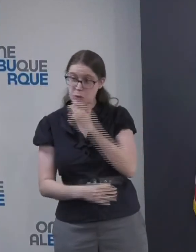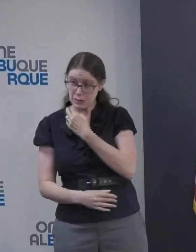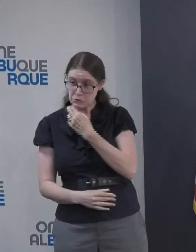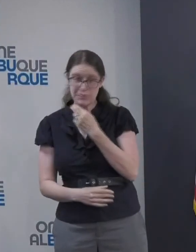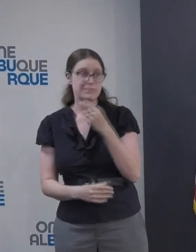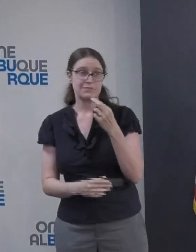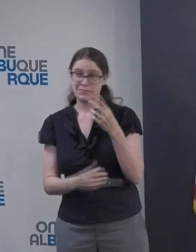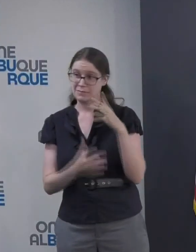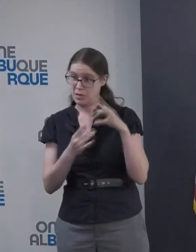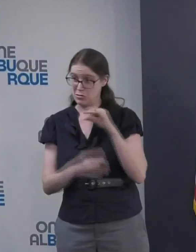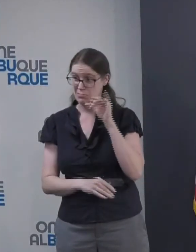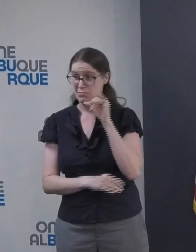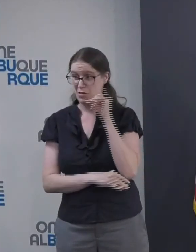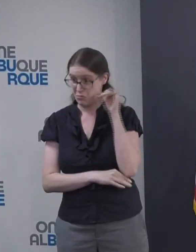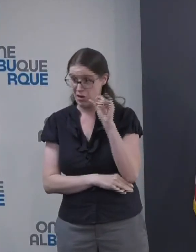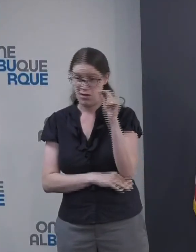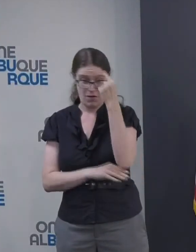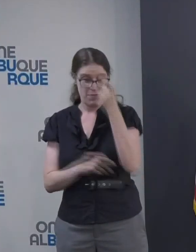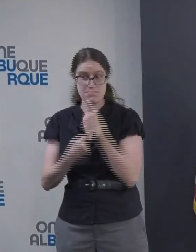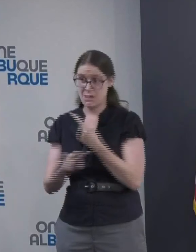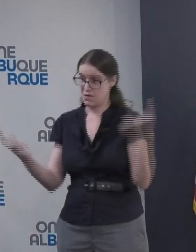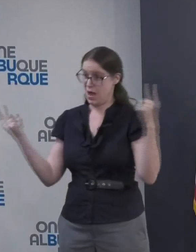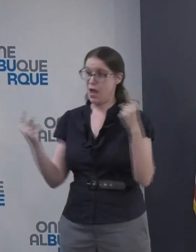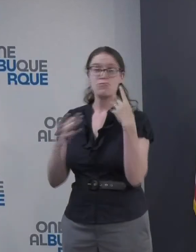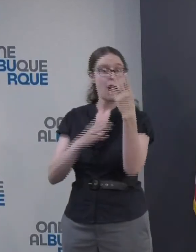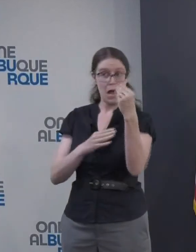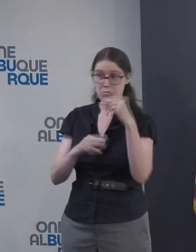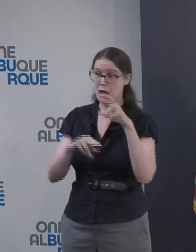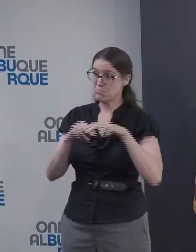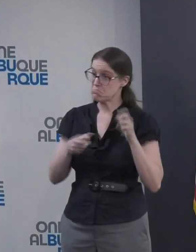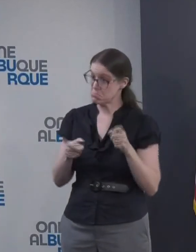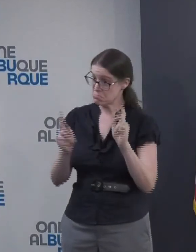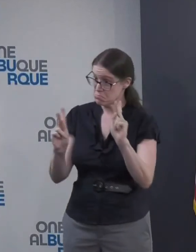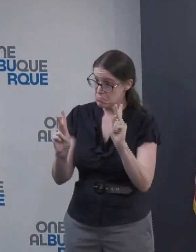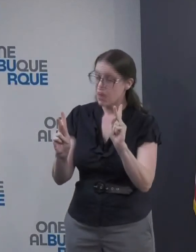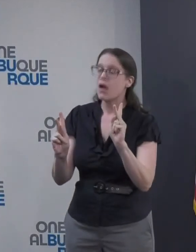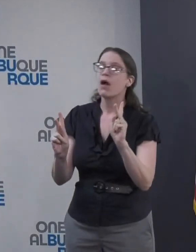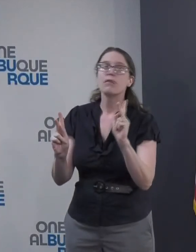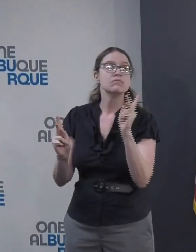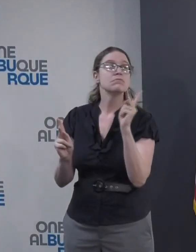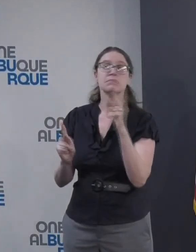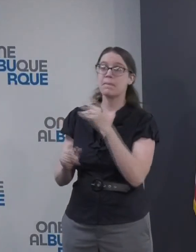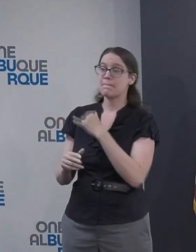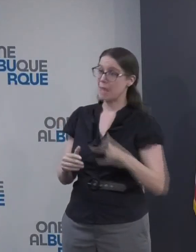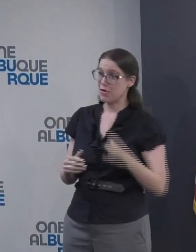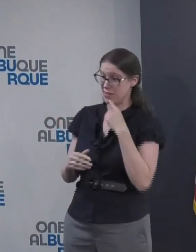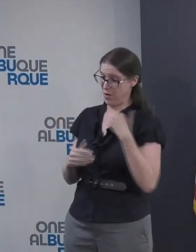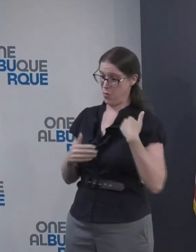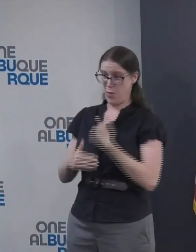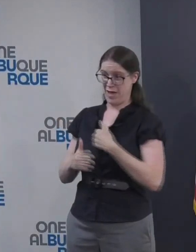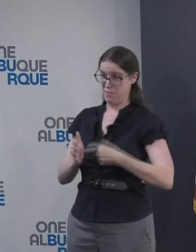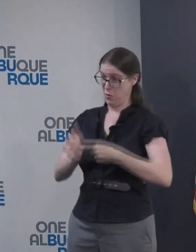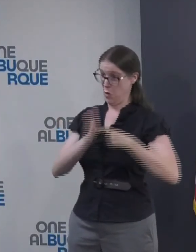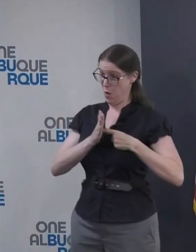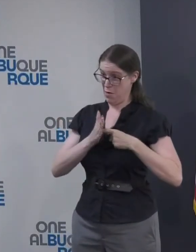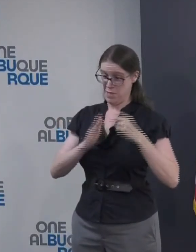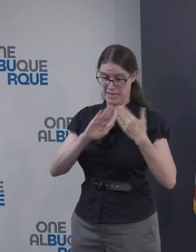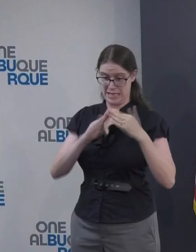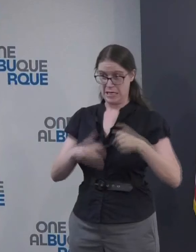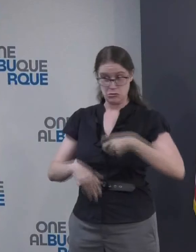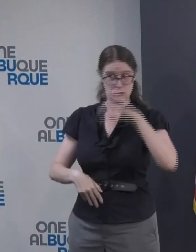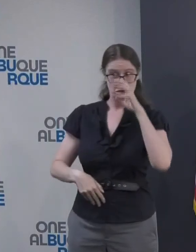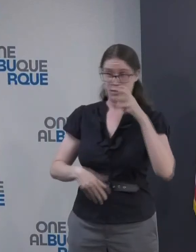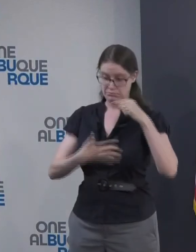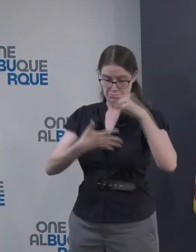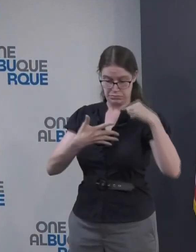governor did make the announcement about outdoor seating. The mayor mentioned that we have suspended certain provisions of city ordinance that relate